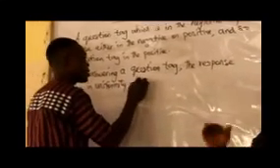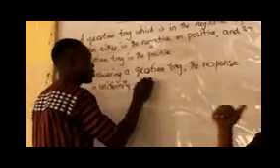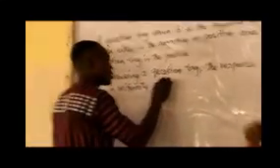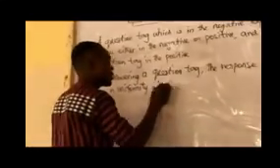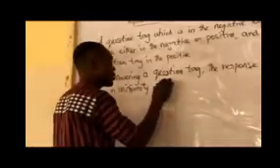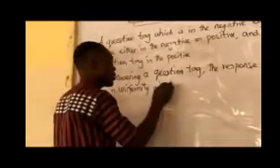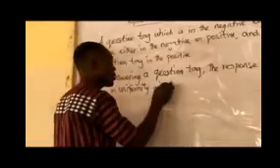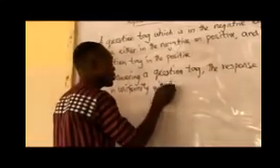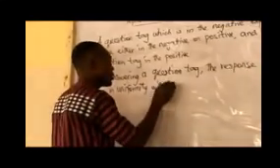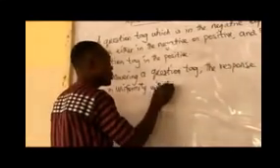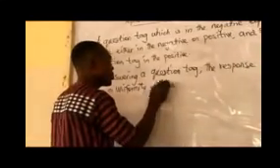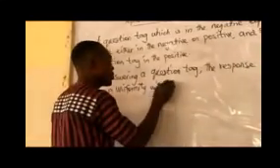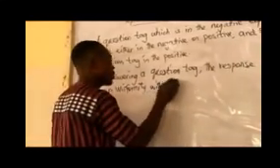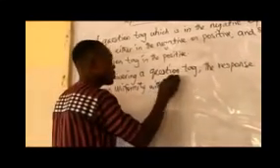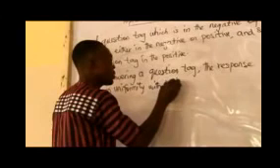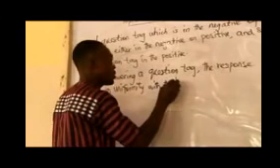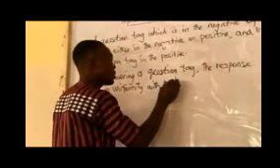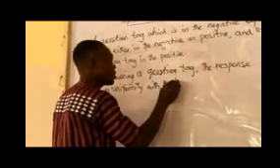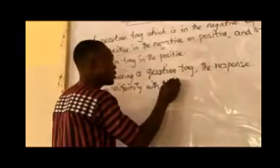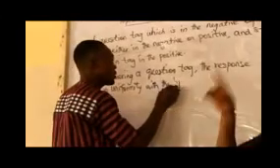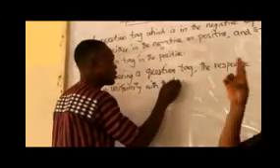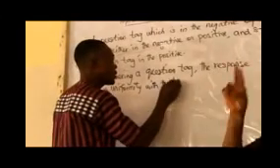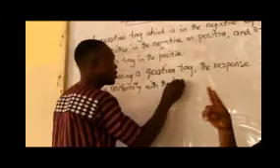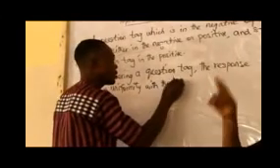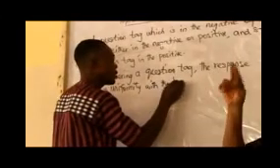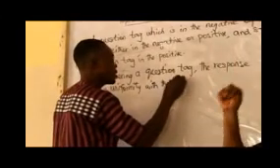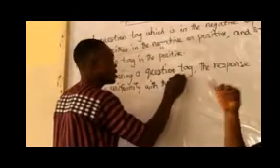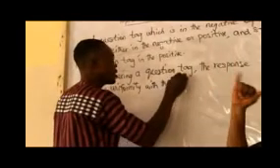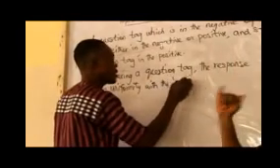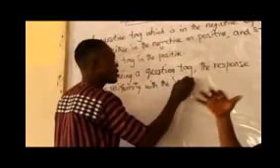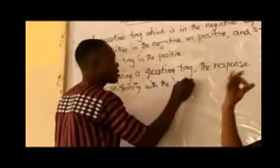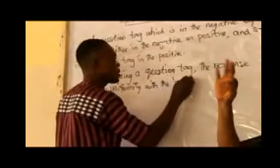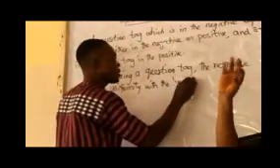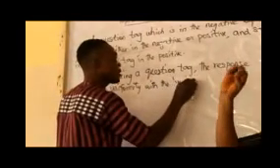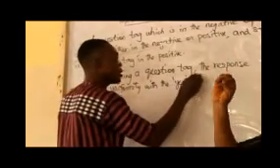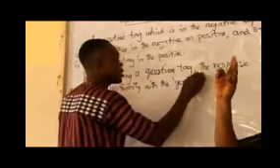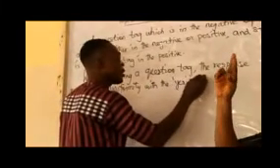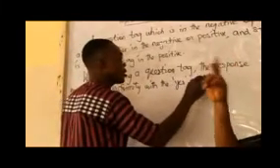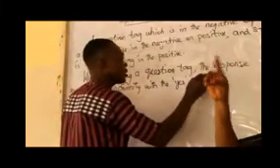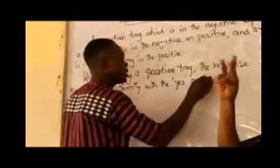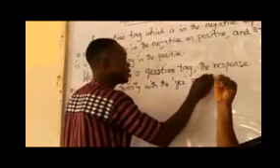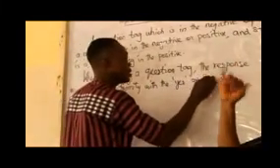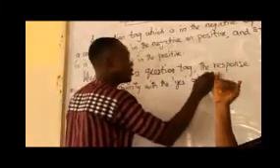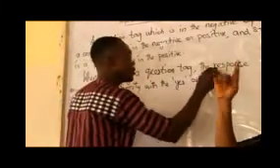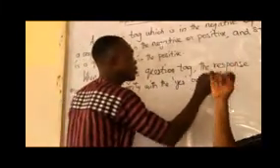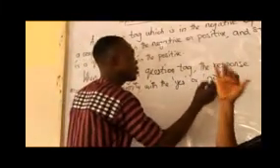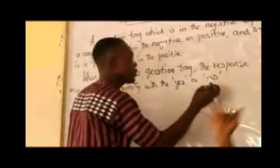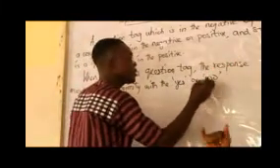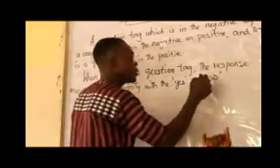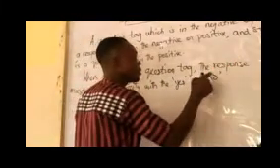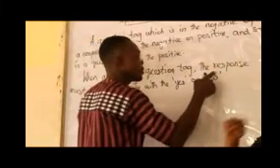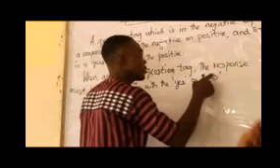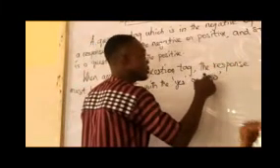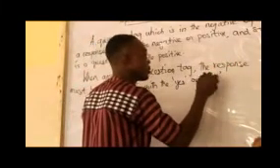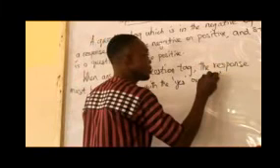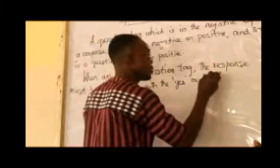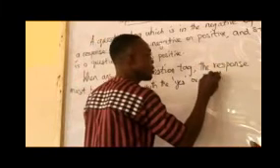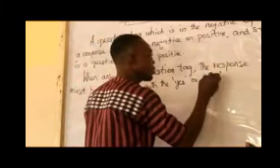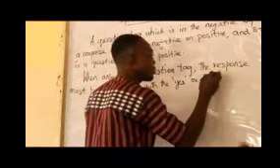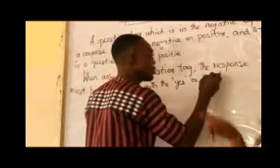with the yes or no